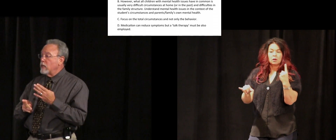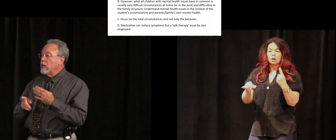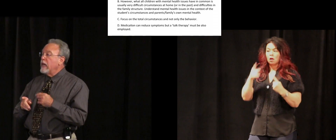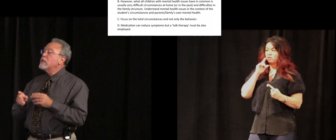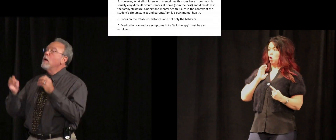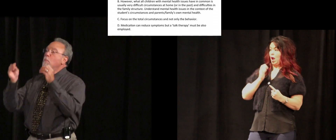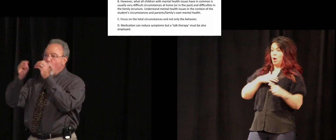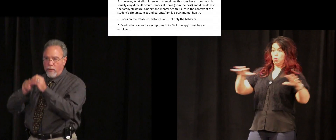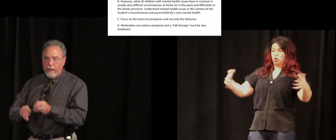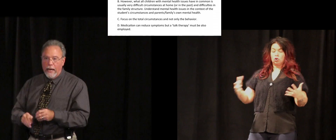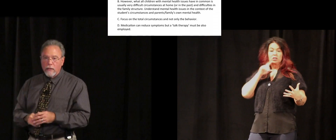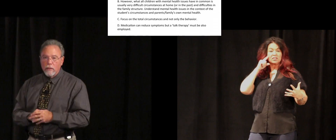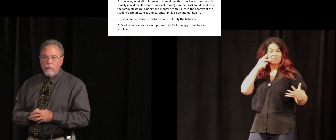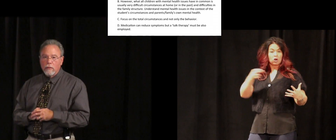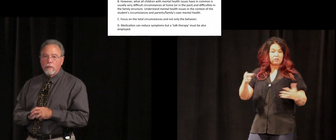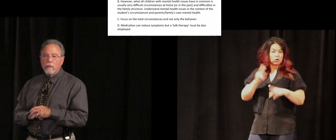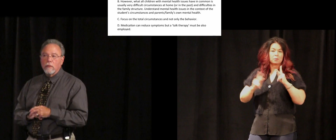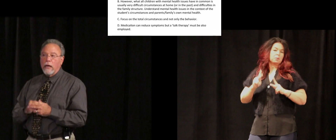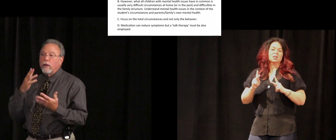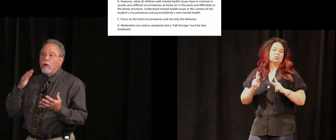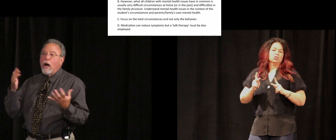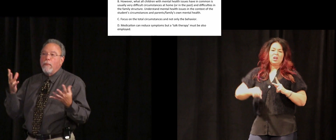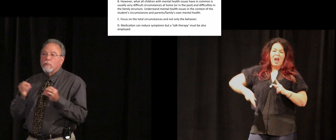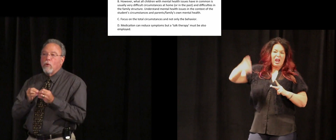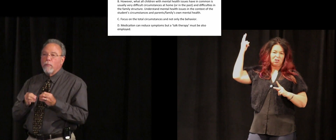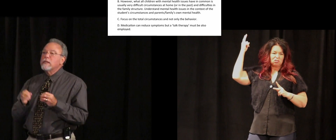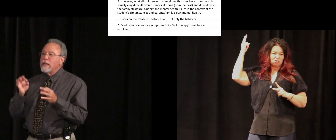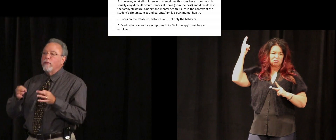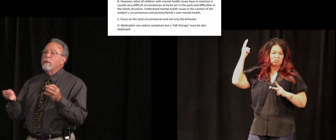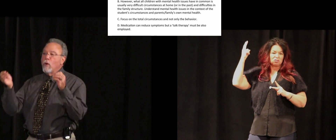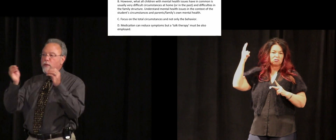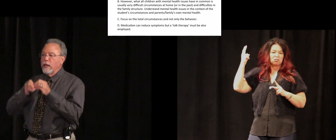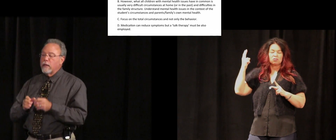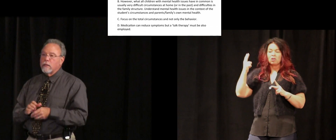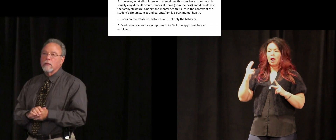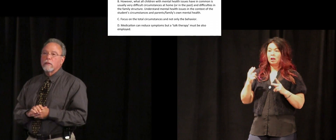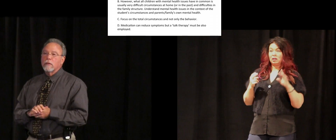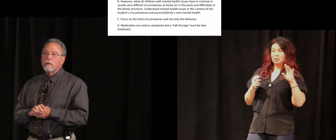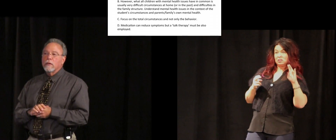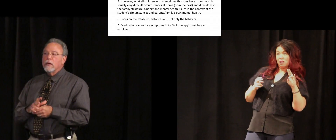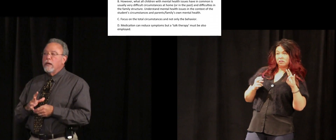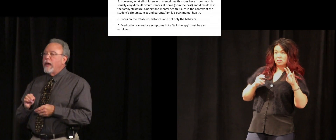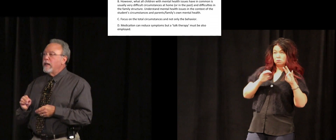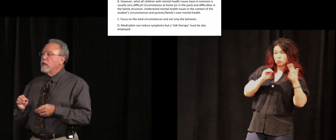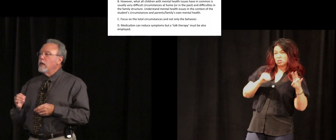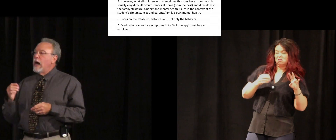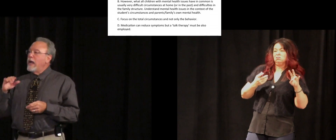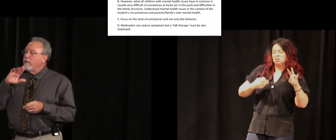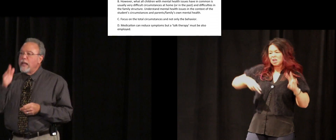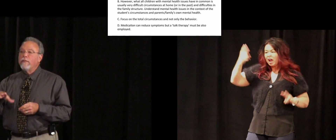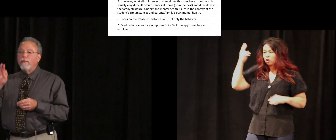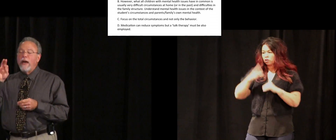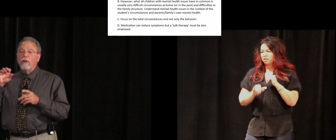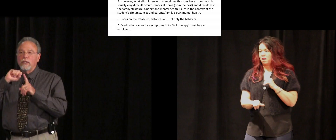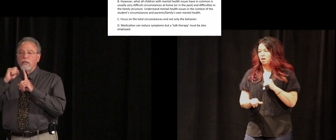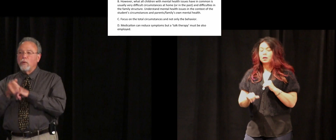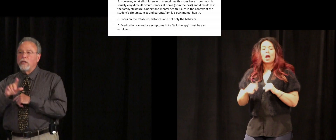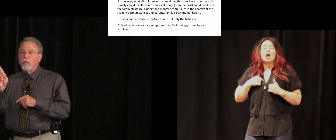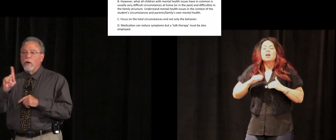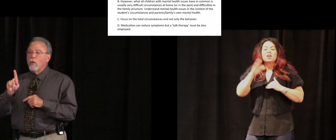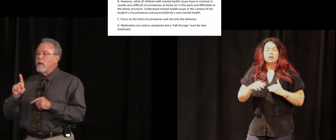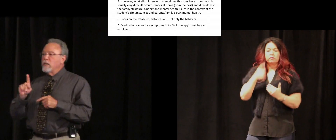a lifetime. I unfortunately now have students who come back to me and say, my mom and dad say